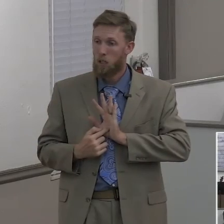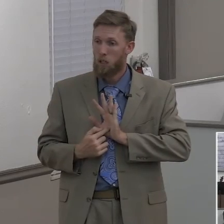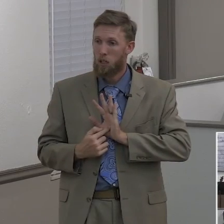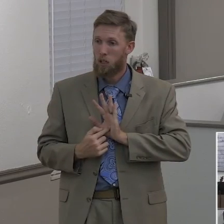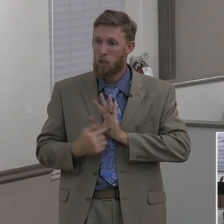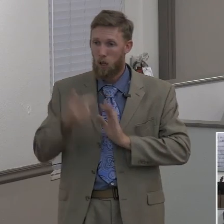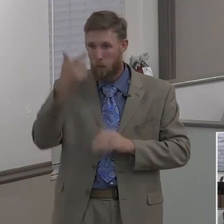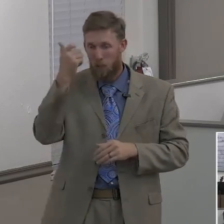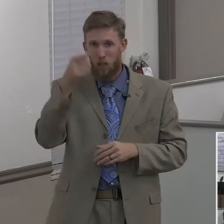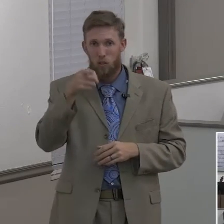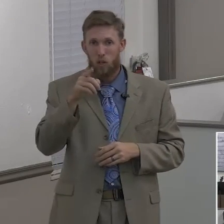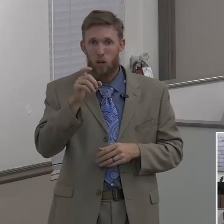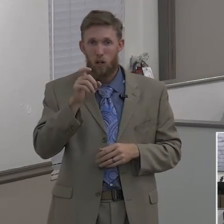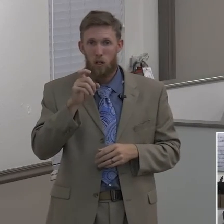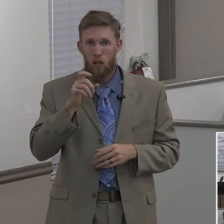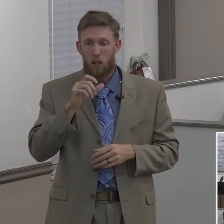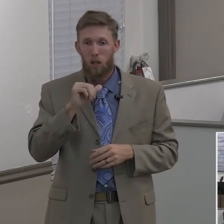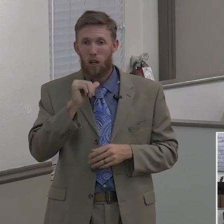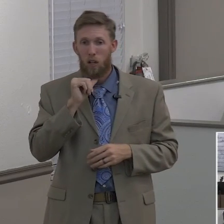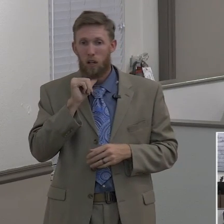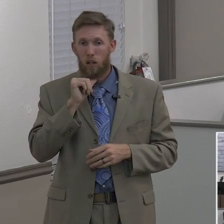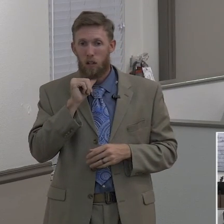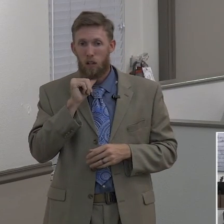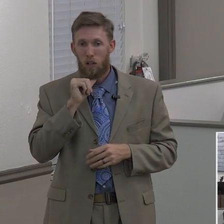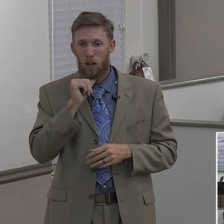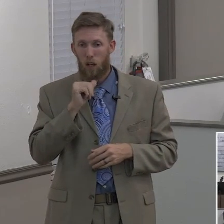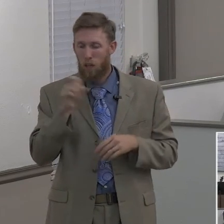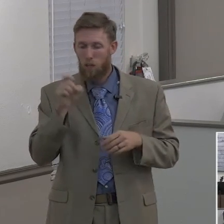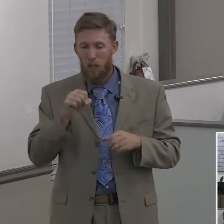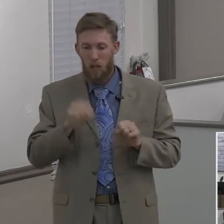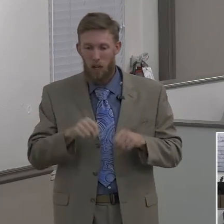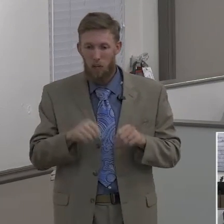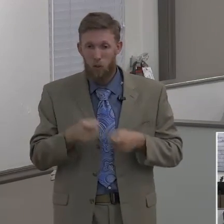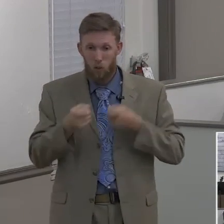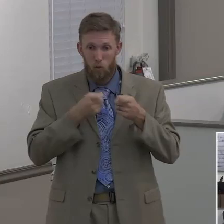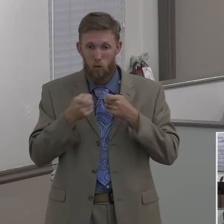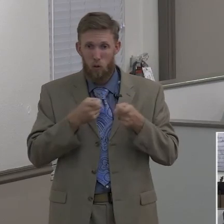Because I can guarantee you, you're not going to handle it at 17 if you could have handled it at 9.